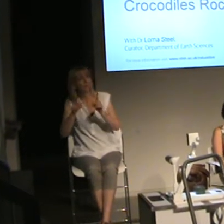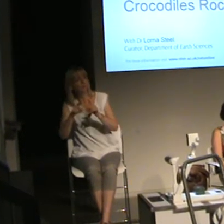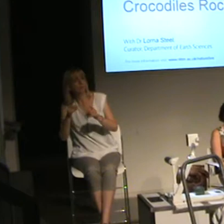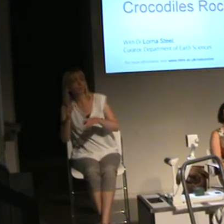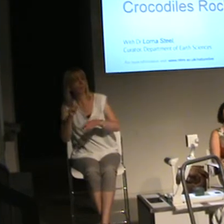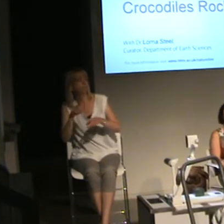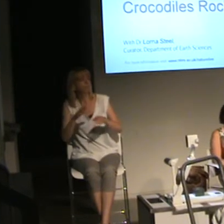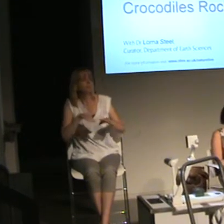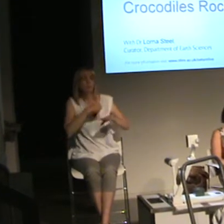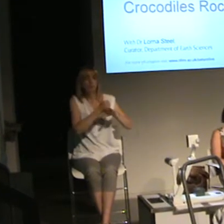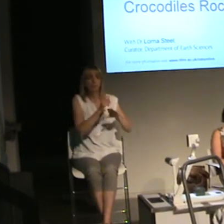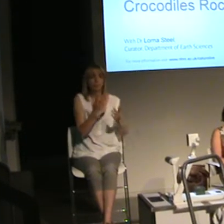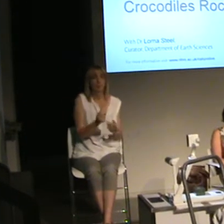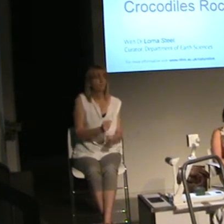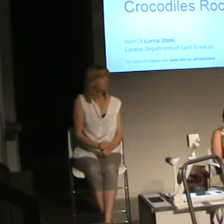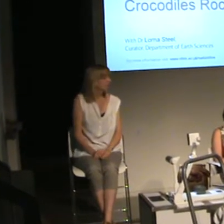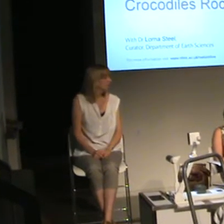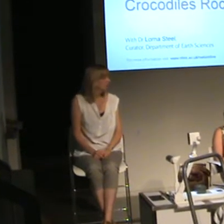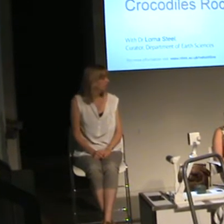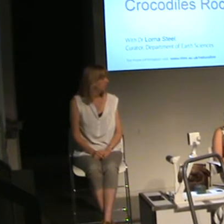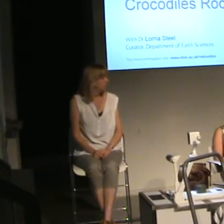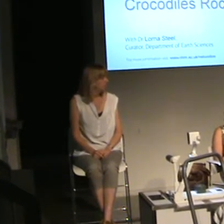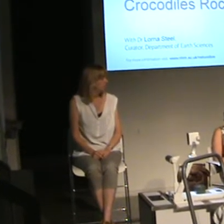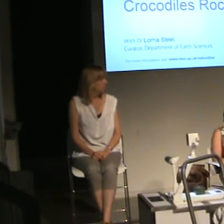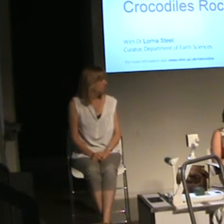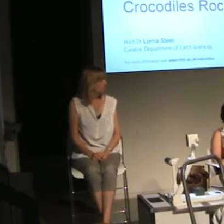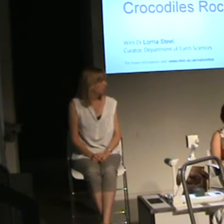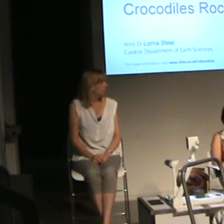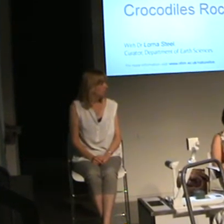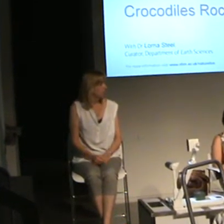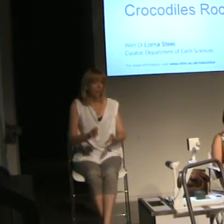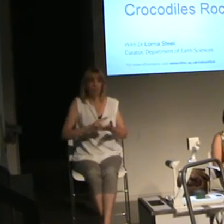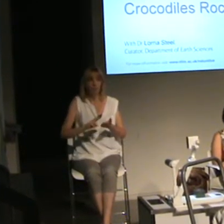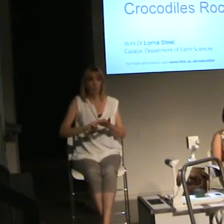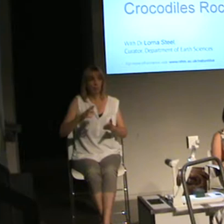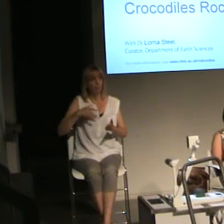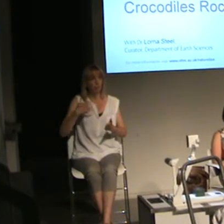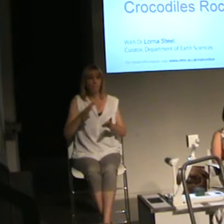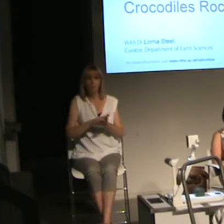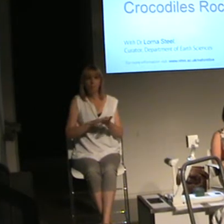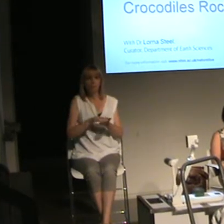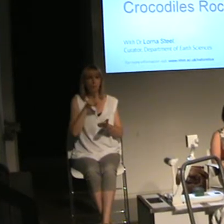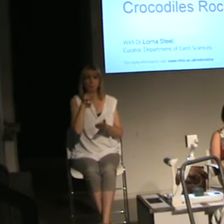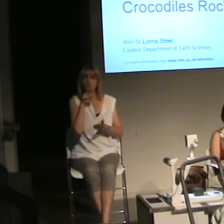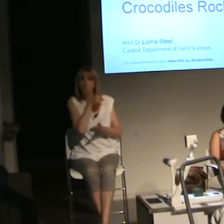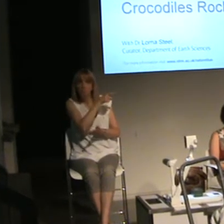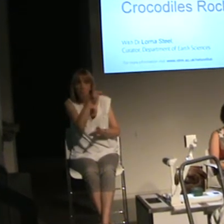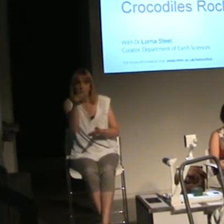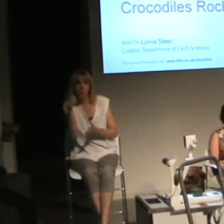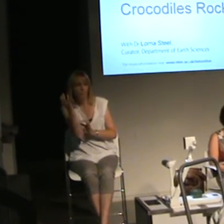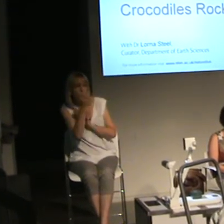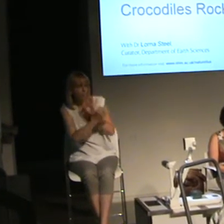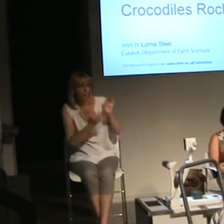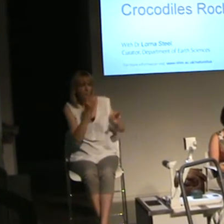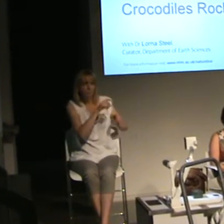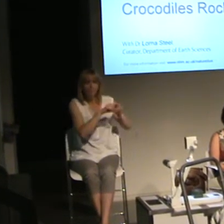things in cases. You might not have an idea that we do that. So Nature Live gives you a chance to ask questions that you'd like to know. And today